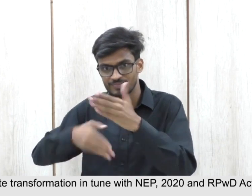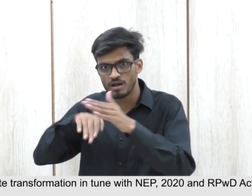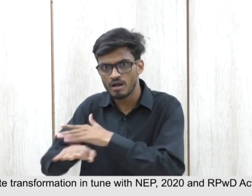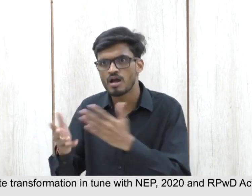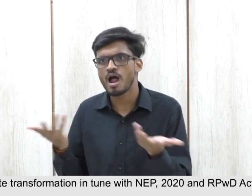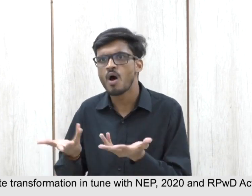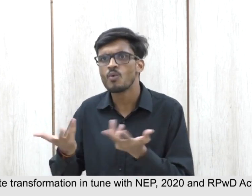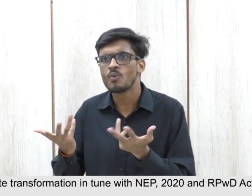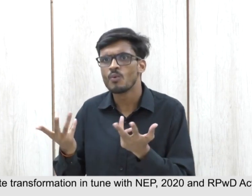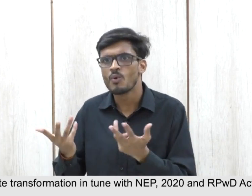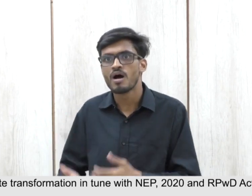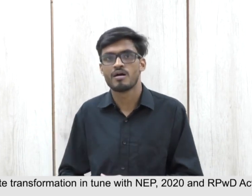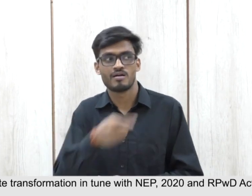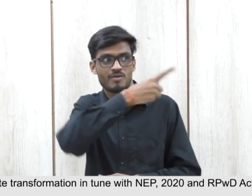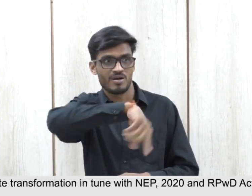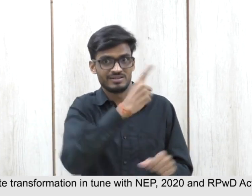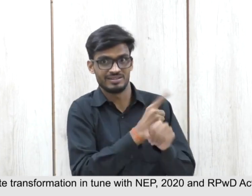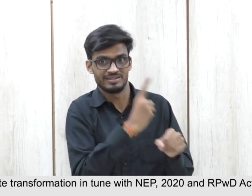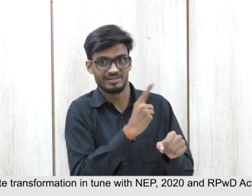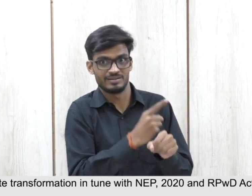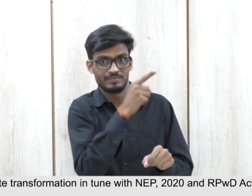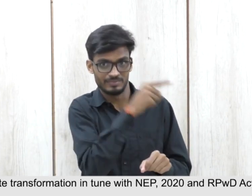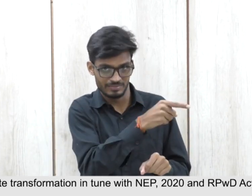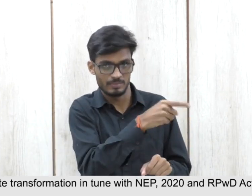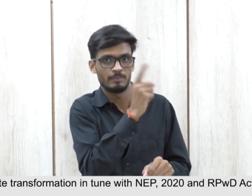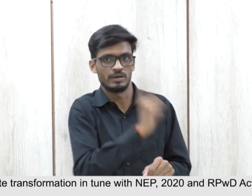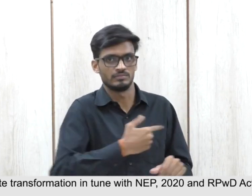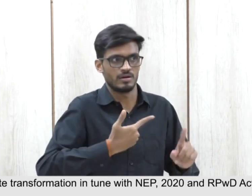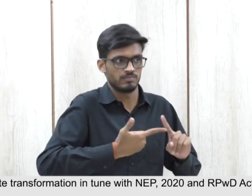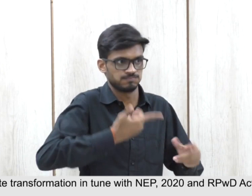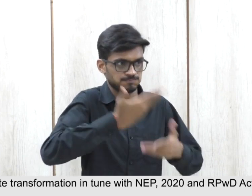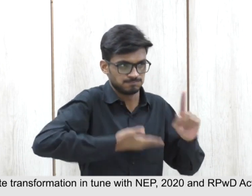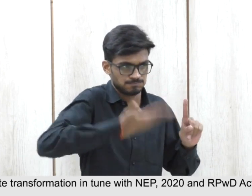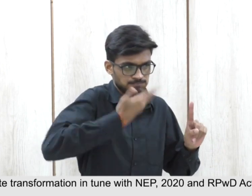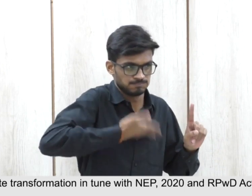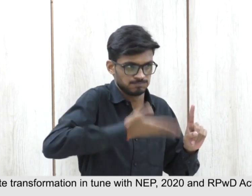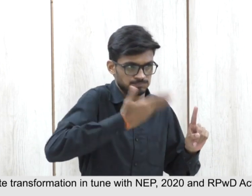tune with NEP 2020 and RPWD Act